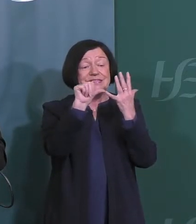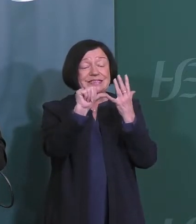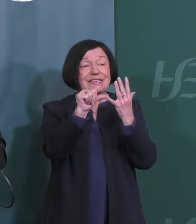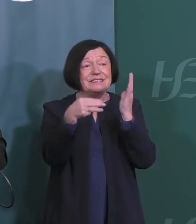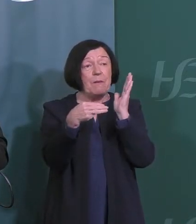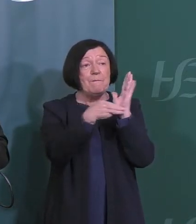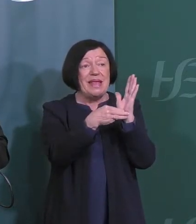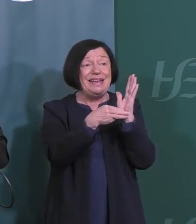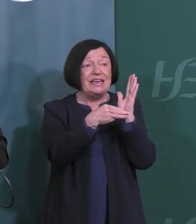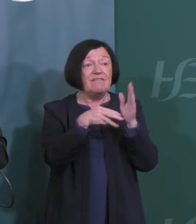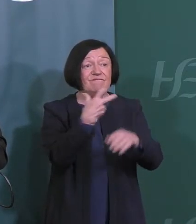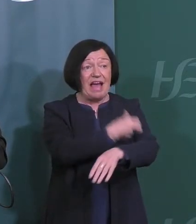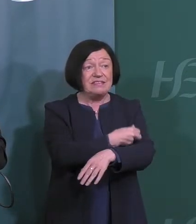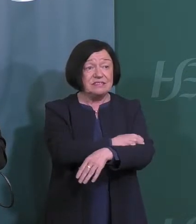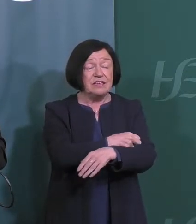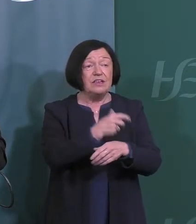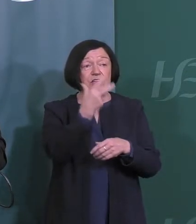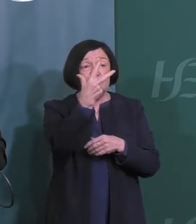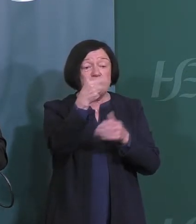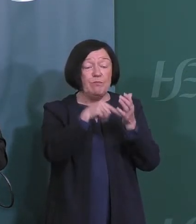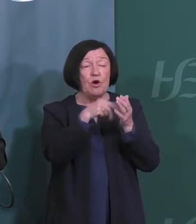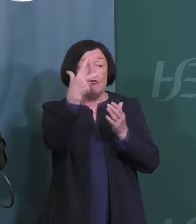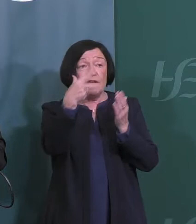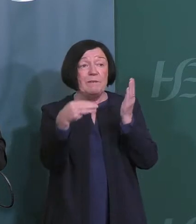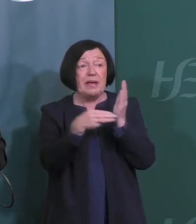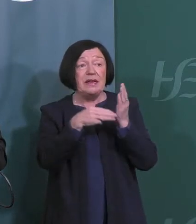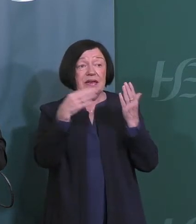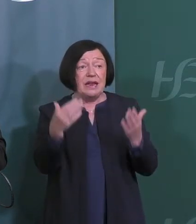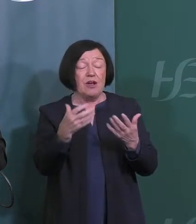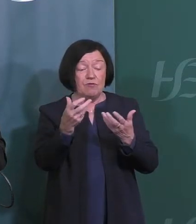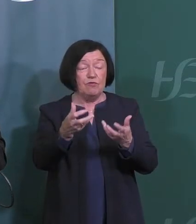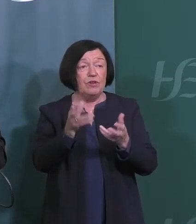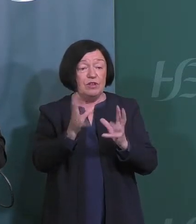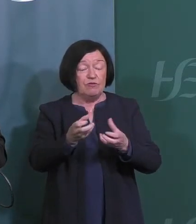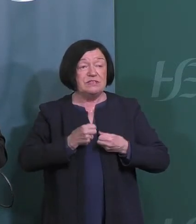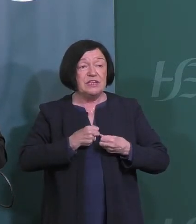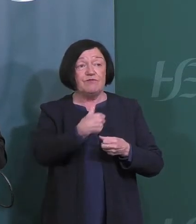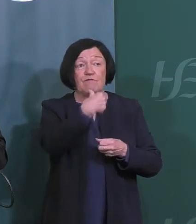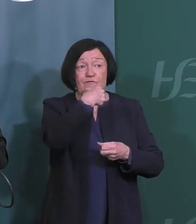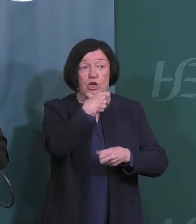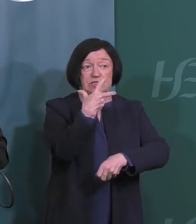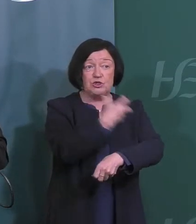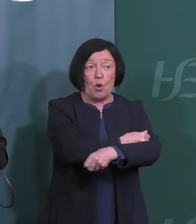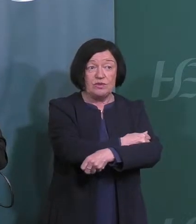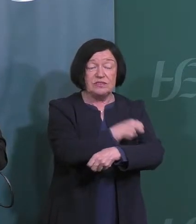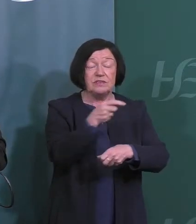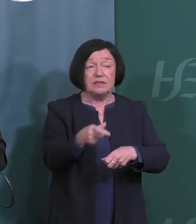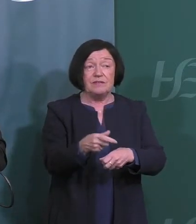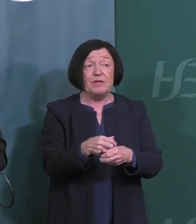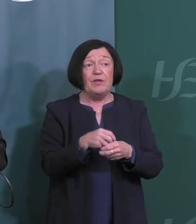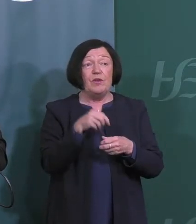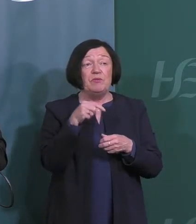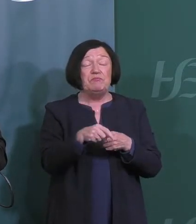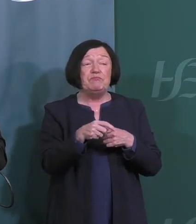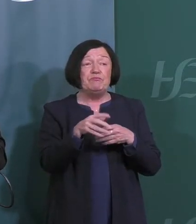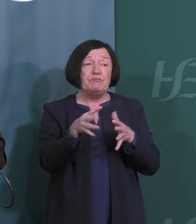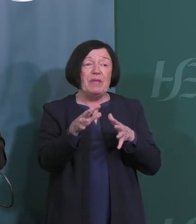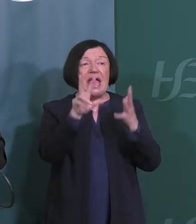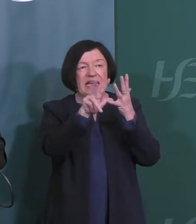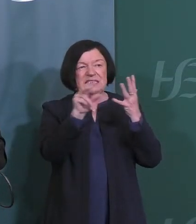million vaccines. Over 3.3 million people have now received their first dose or single dose of their vaccine, which is